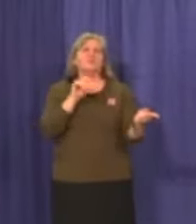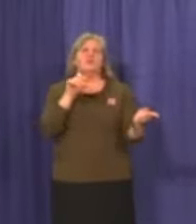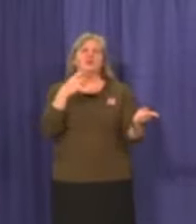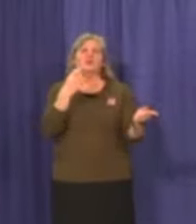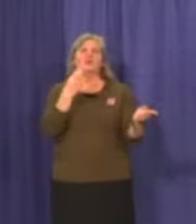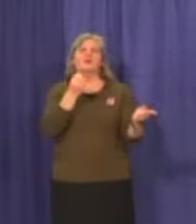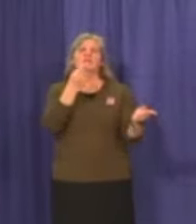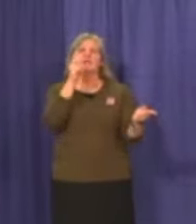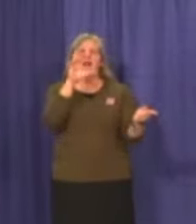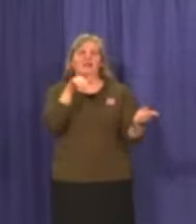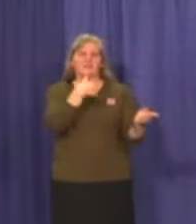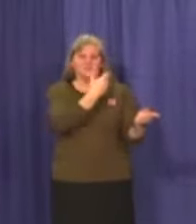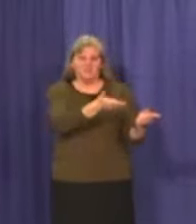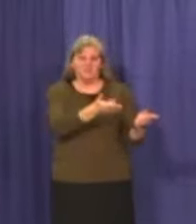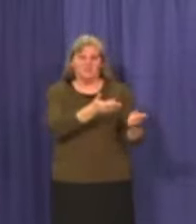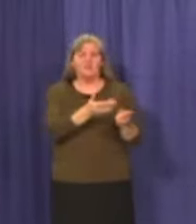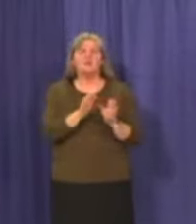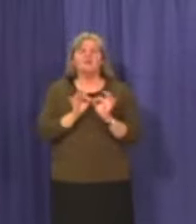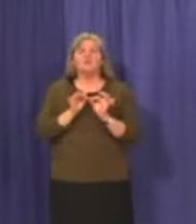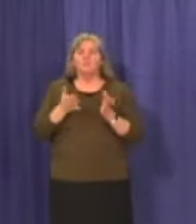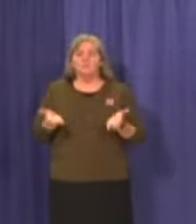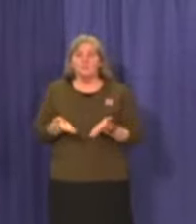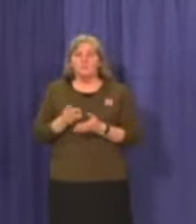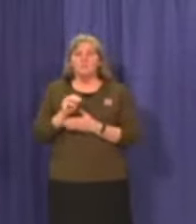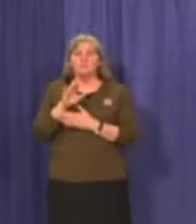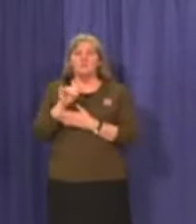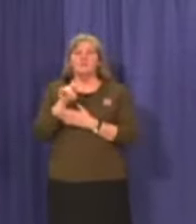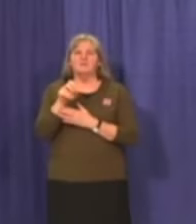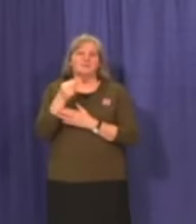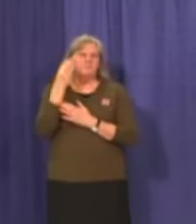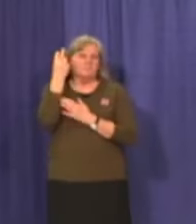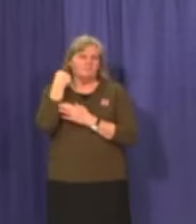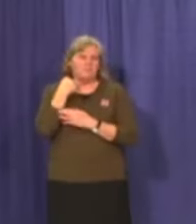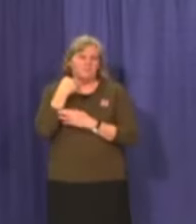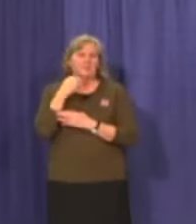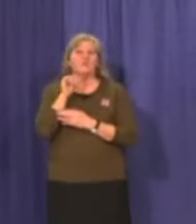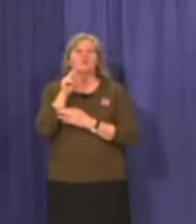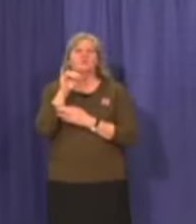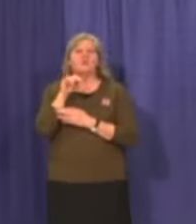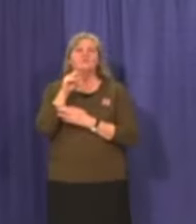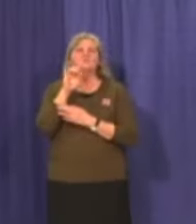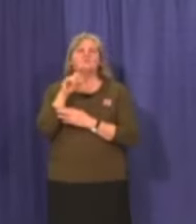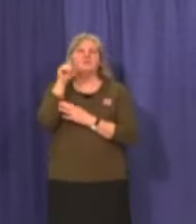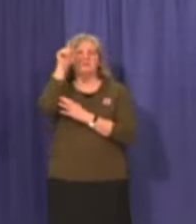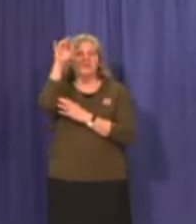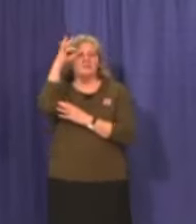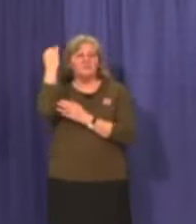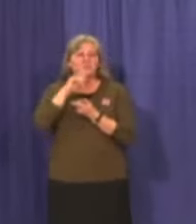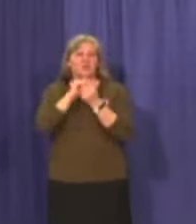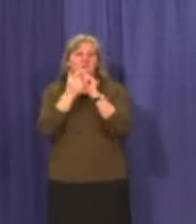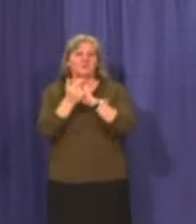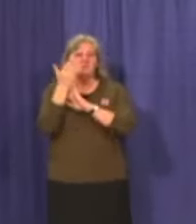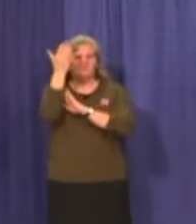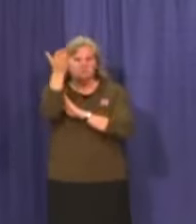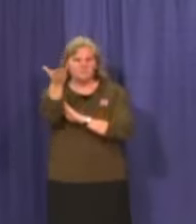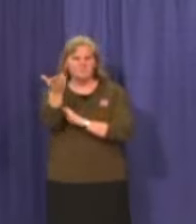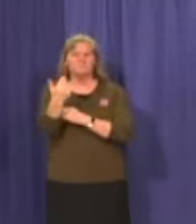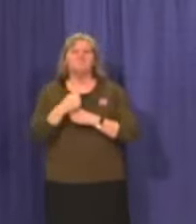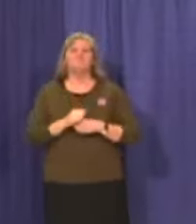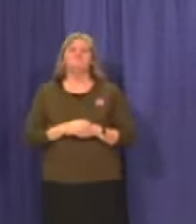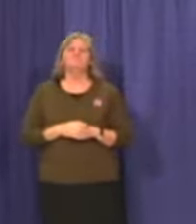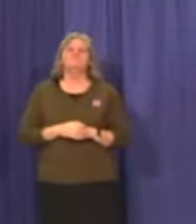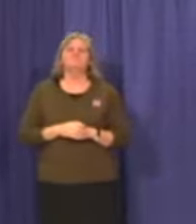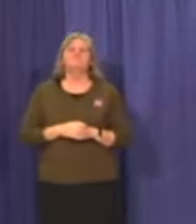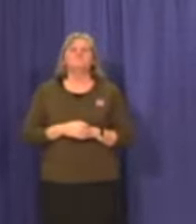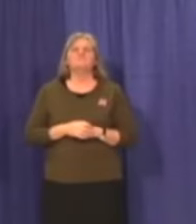Hanley. Once again, our sign language interpreter Mary Thiessen and André Boursier from French Language Services Directorate are also joining us.